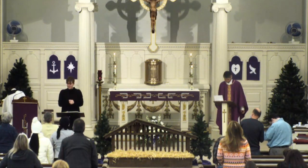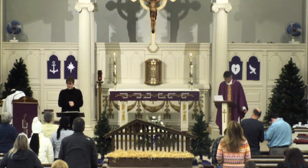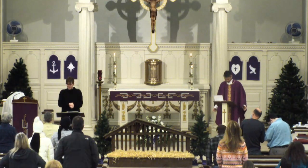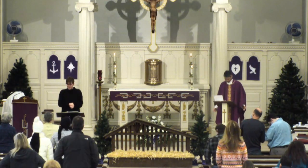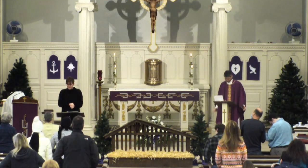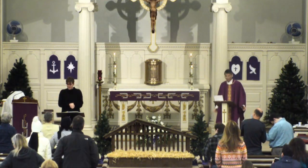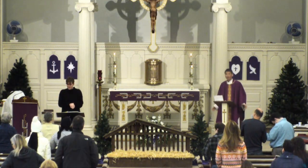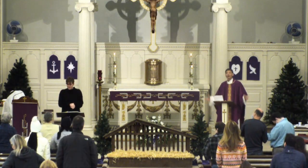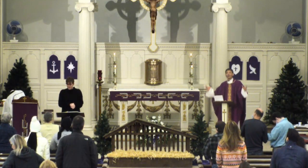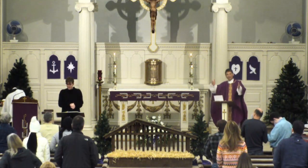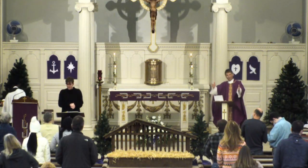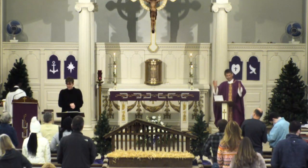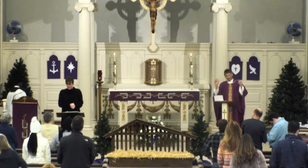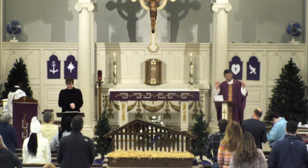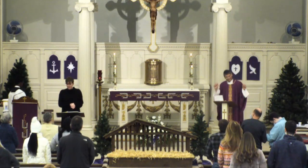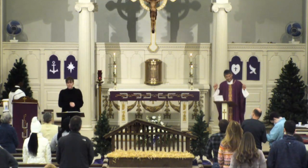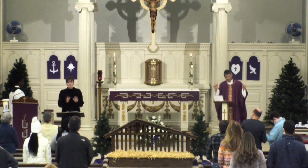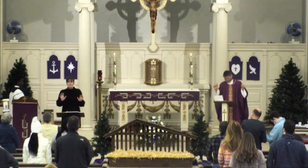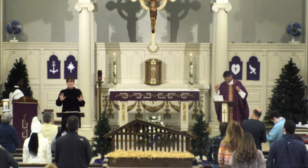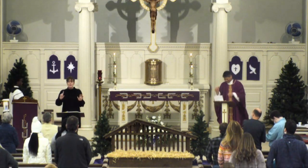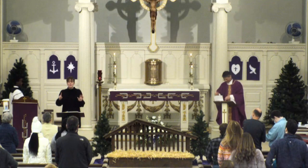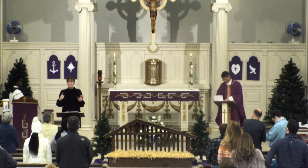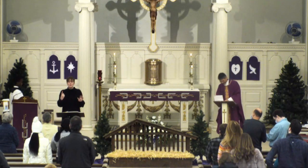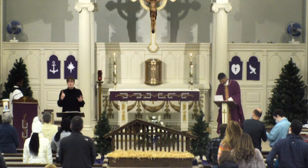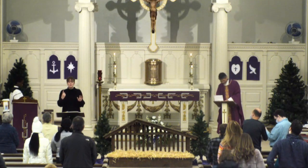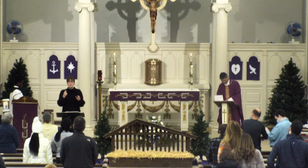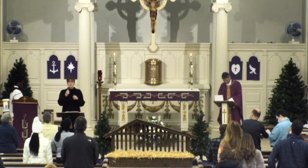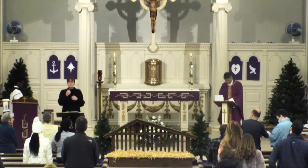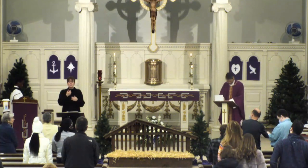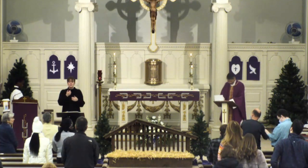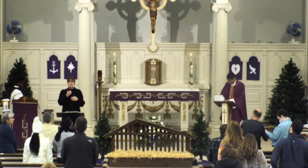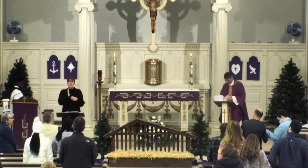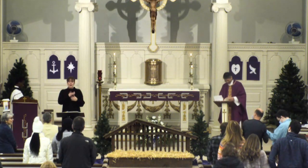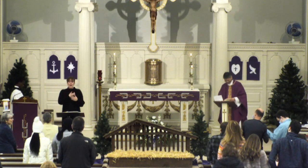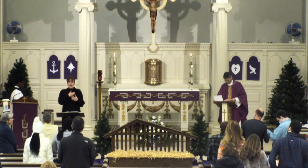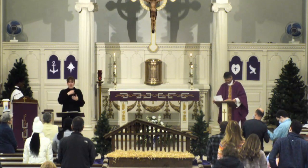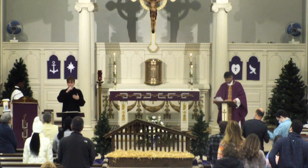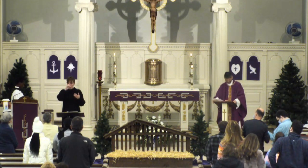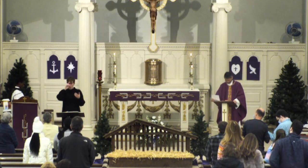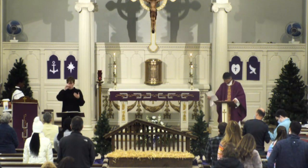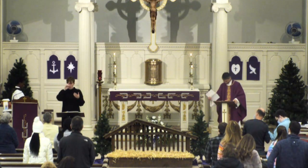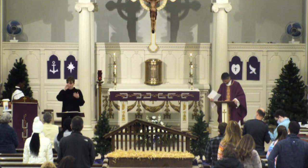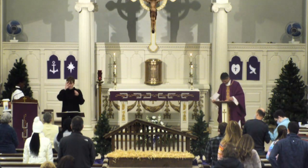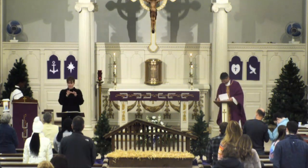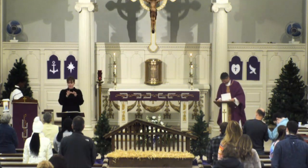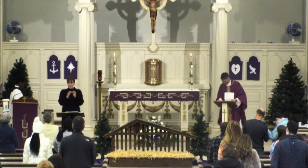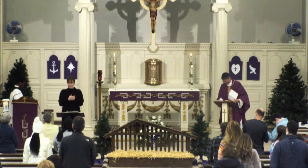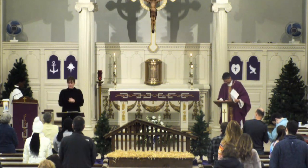But first, let us profess our faith in the words of the Nicene Creed.